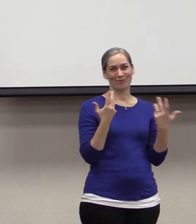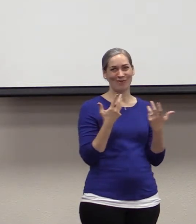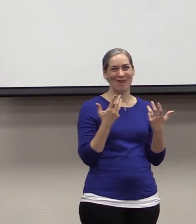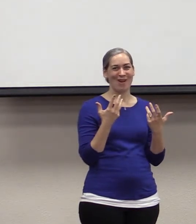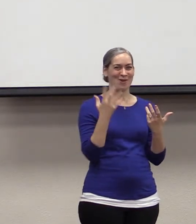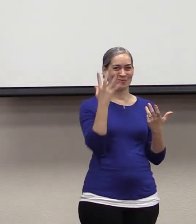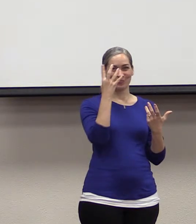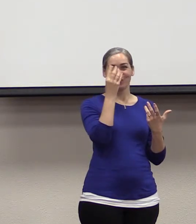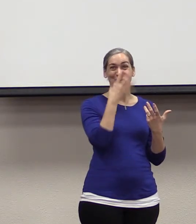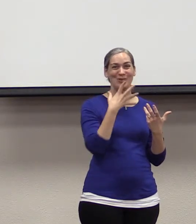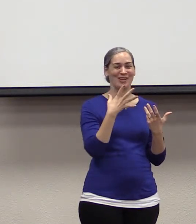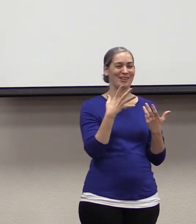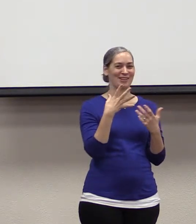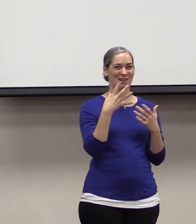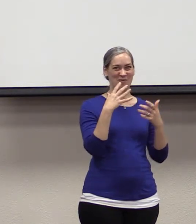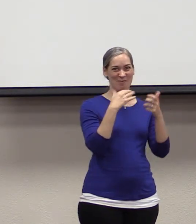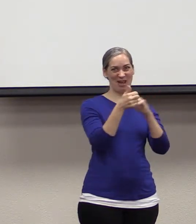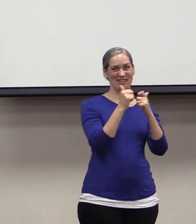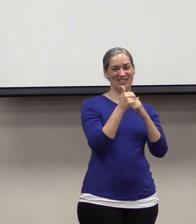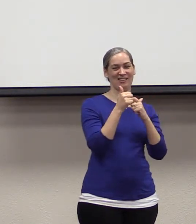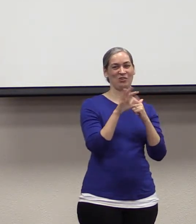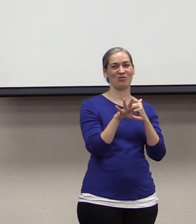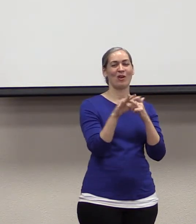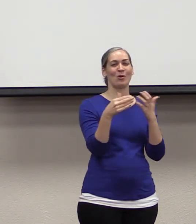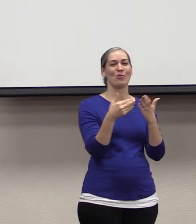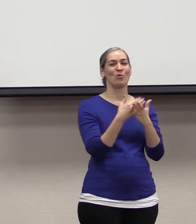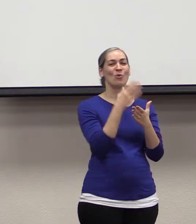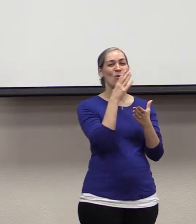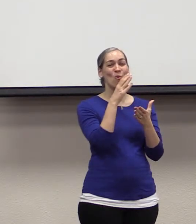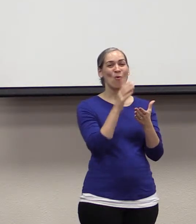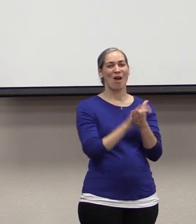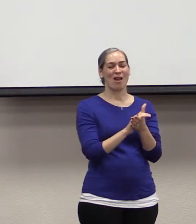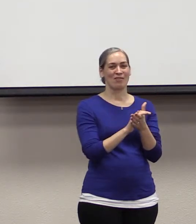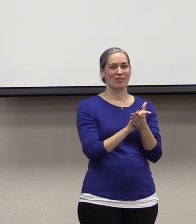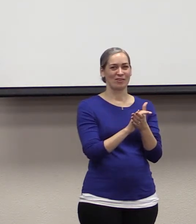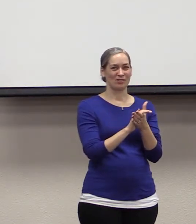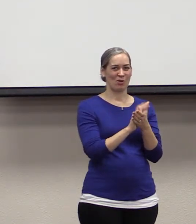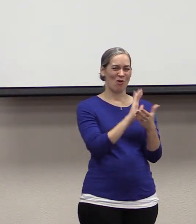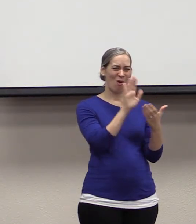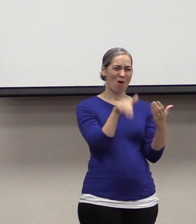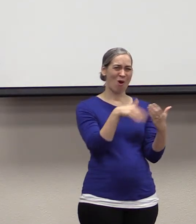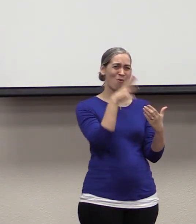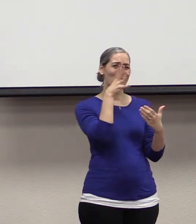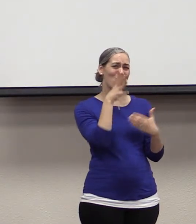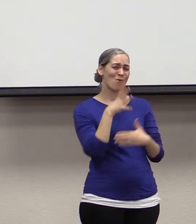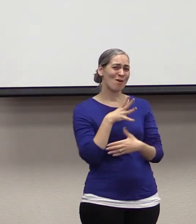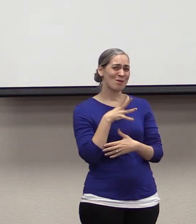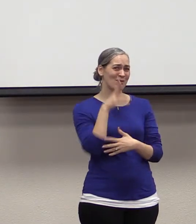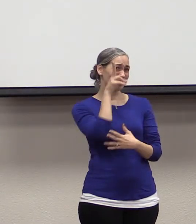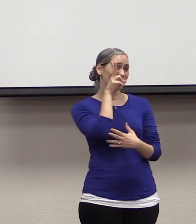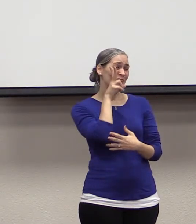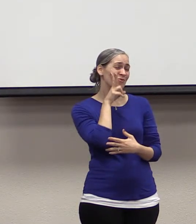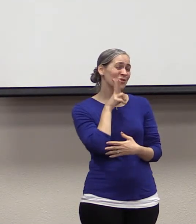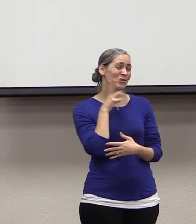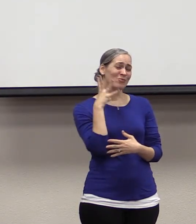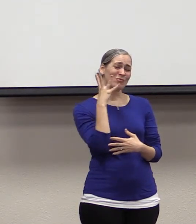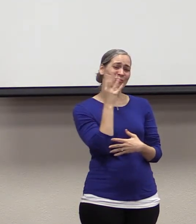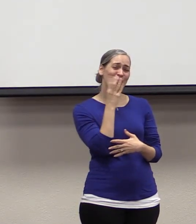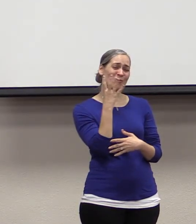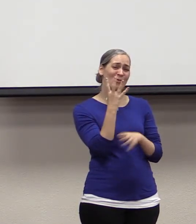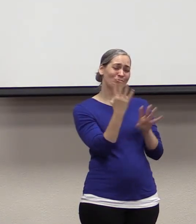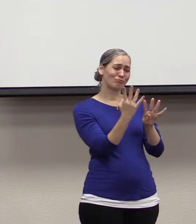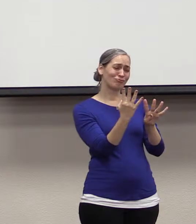beauty pageant to find his new wife. And all these women, all beautiful virgins in Susa, are called to be a part